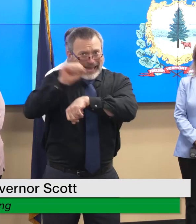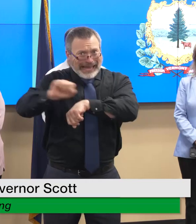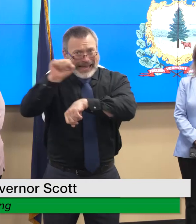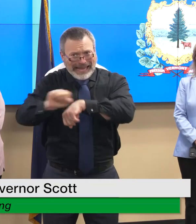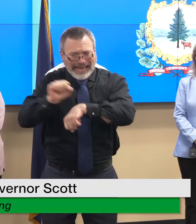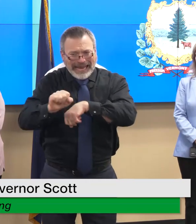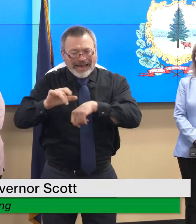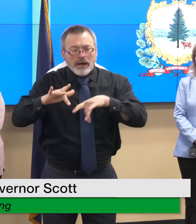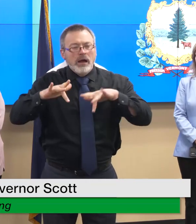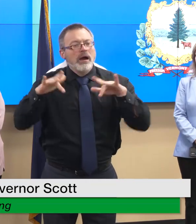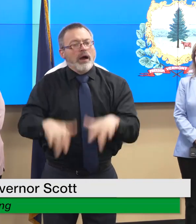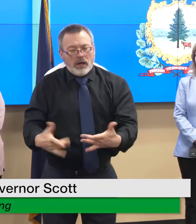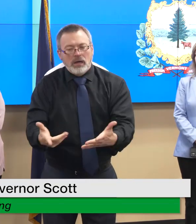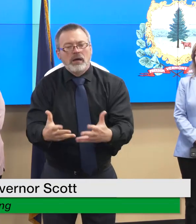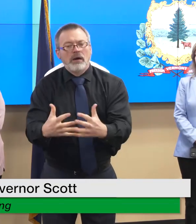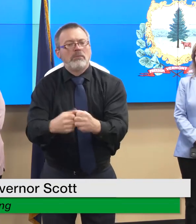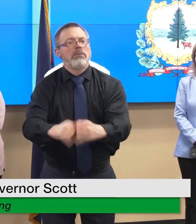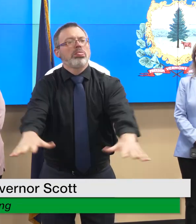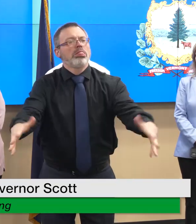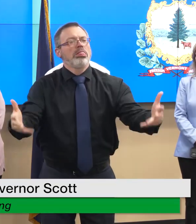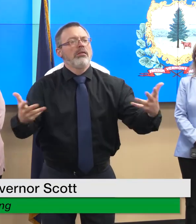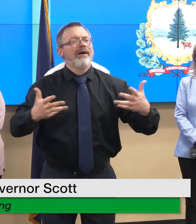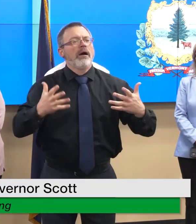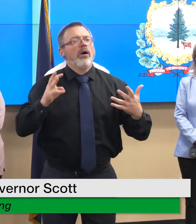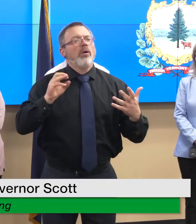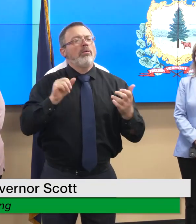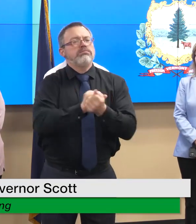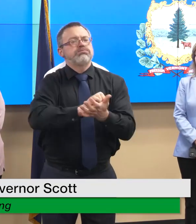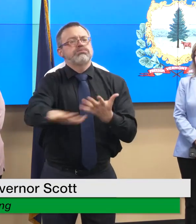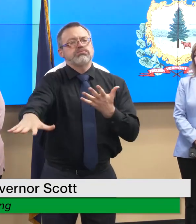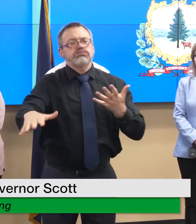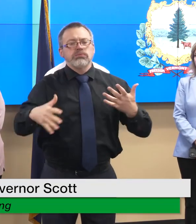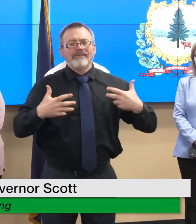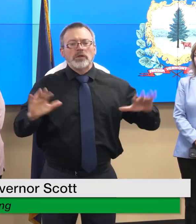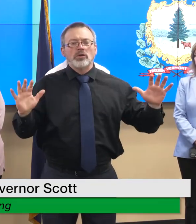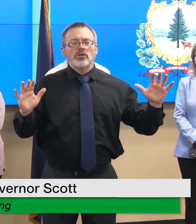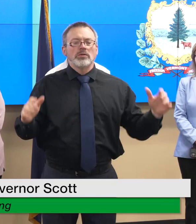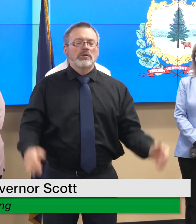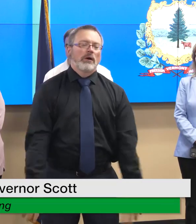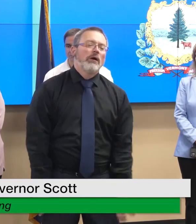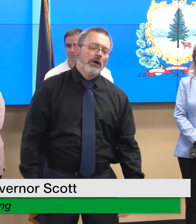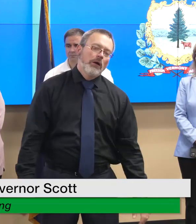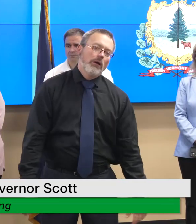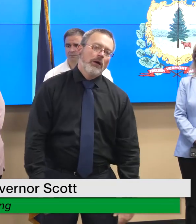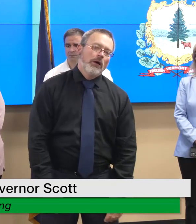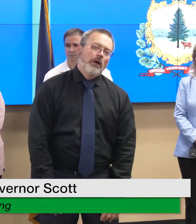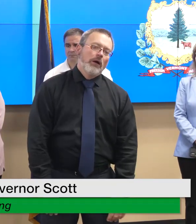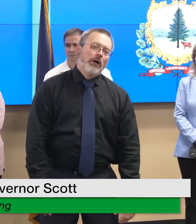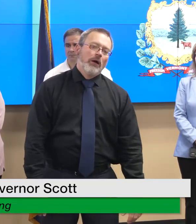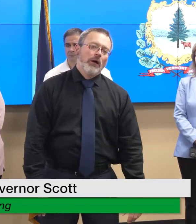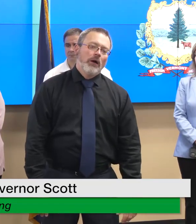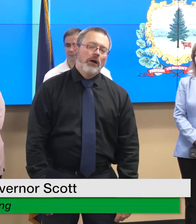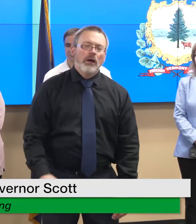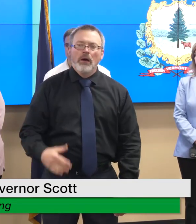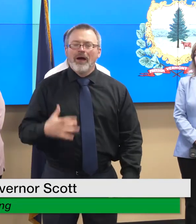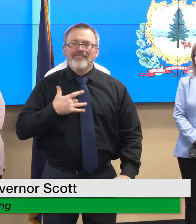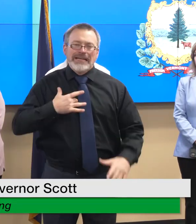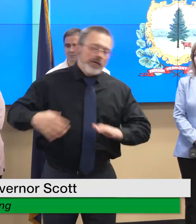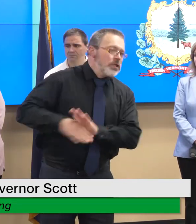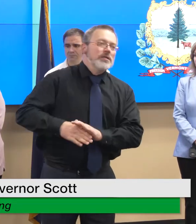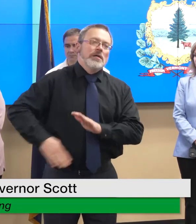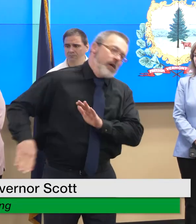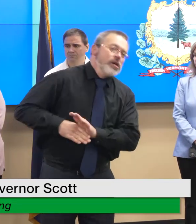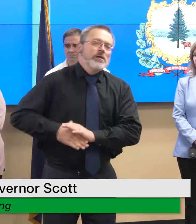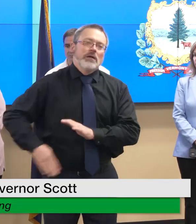again, it probably feels much worse than a punch or a kick. It's simply demoralizing. But